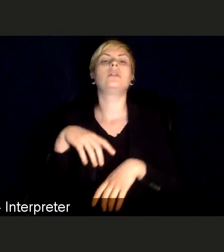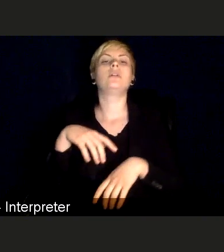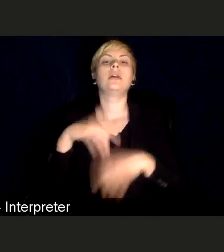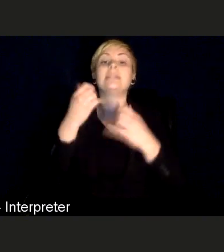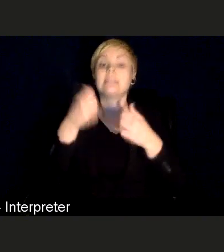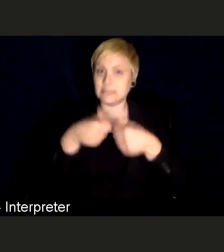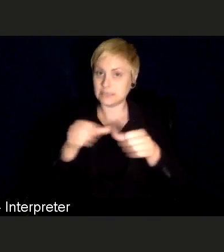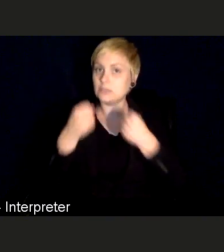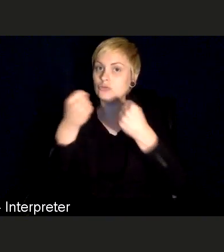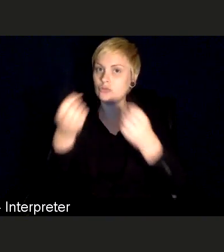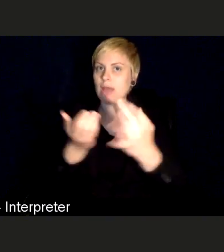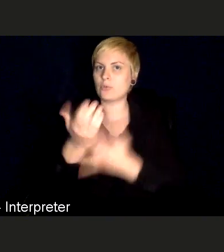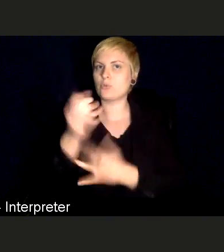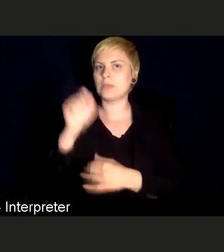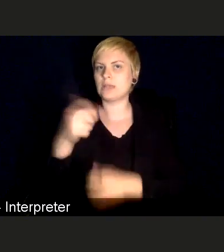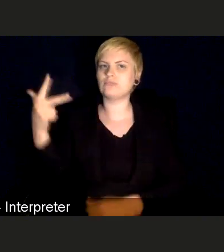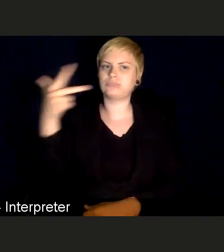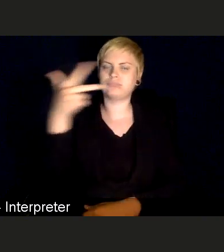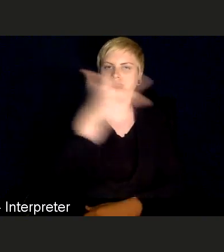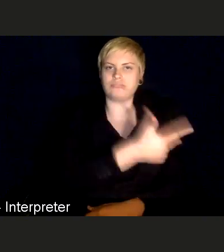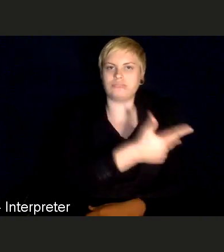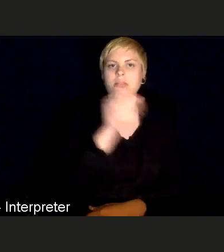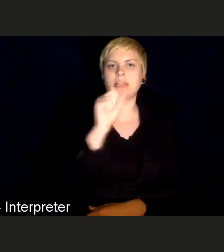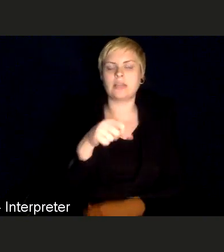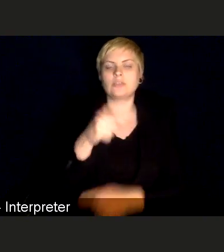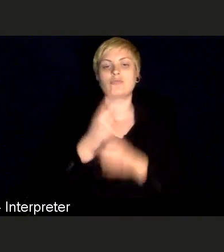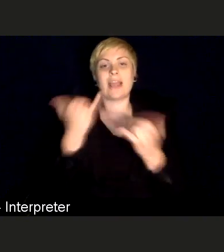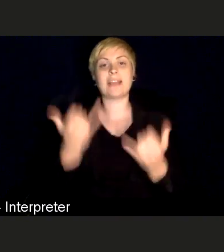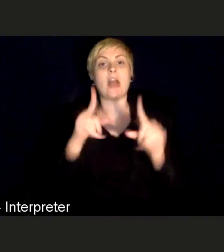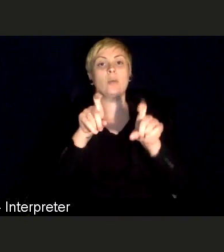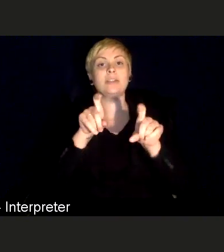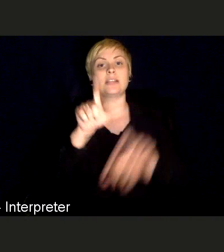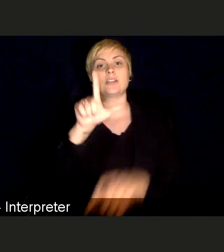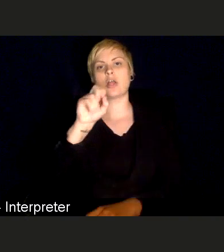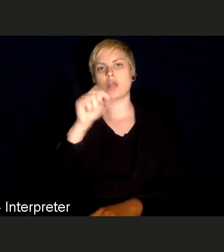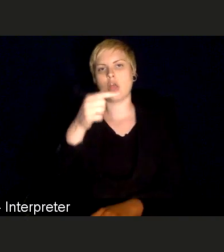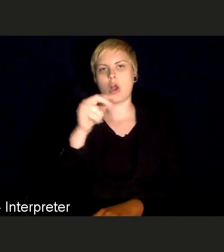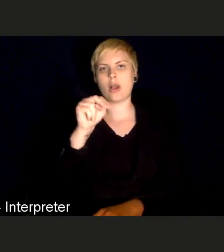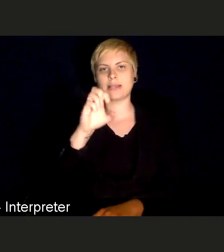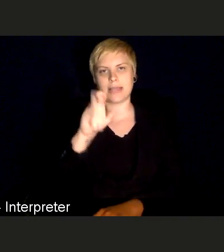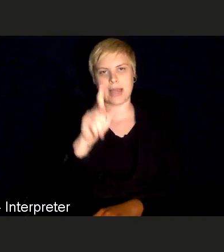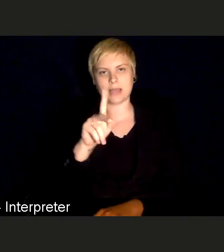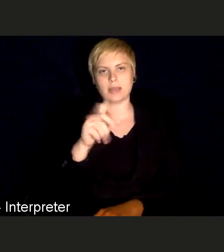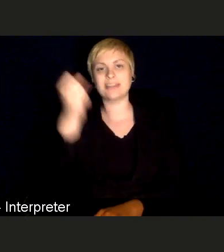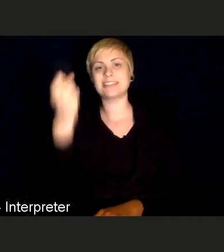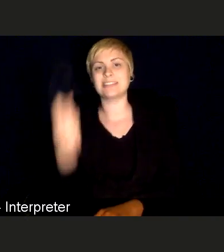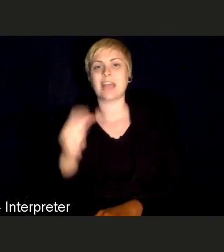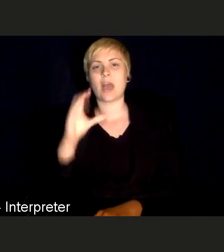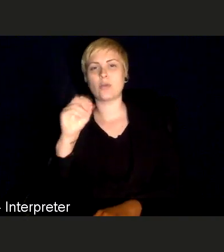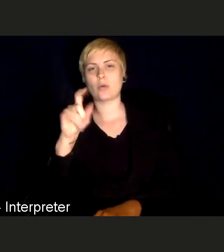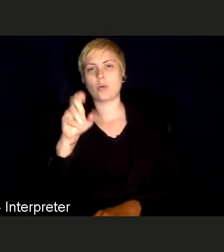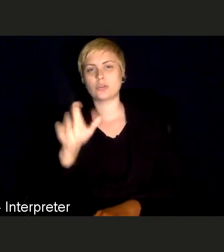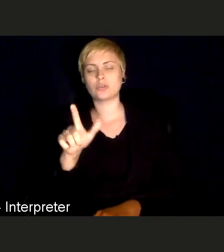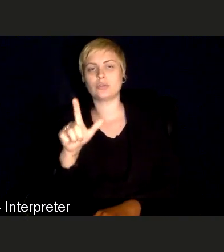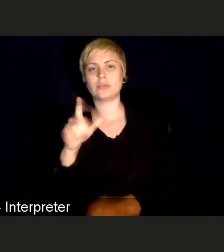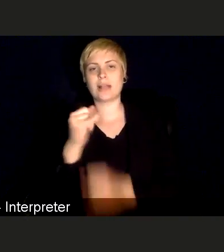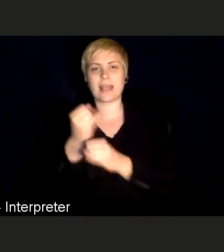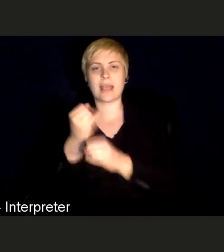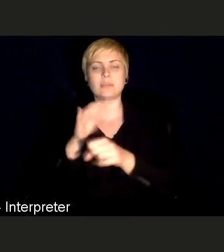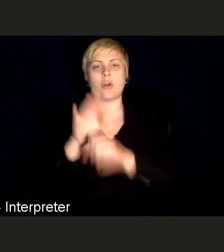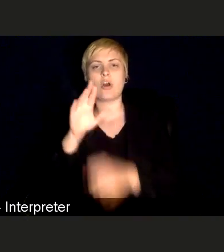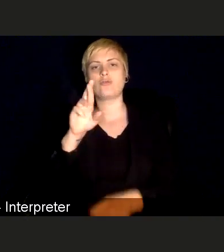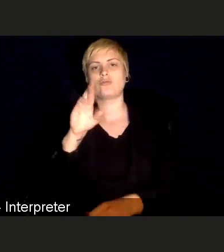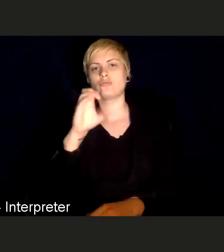currently test at our Long Neck location, at our South Coastal campus on Roxana Road, at